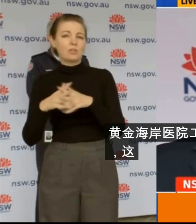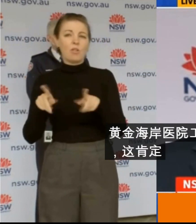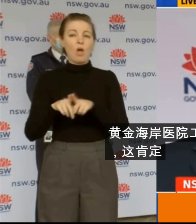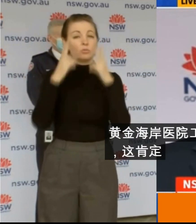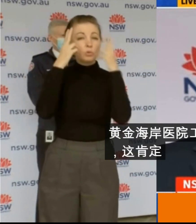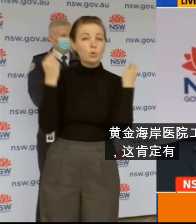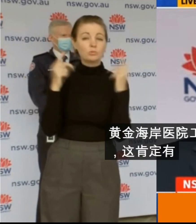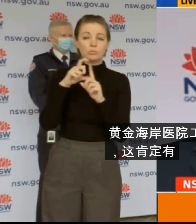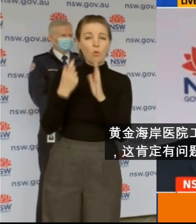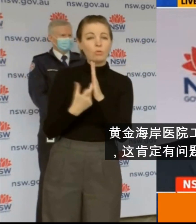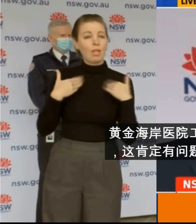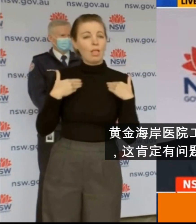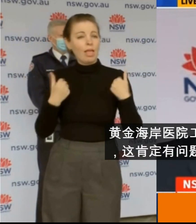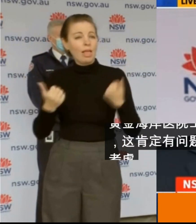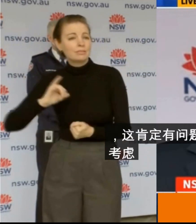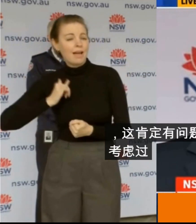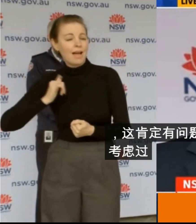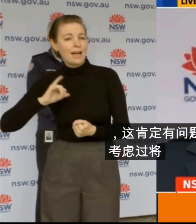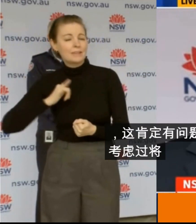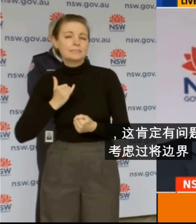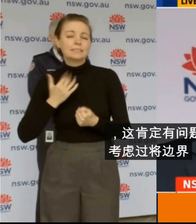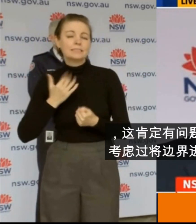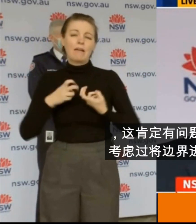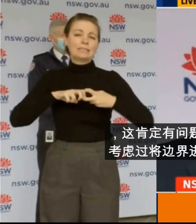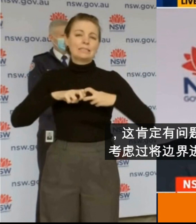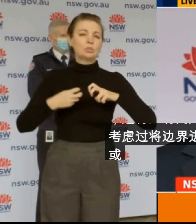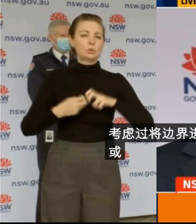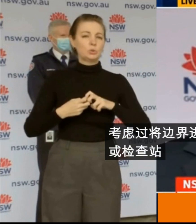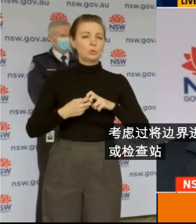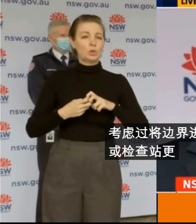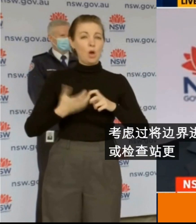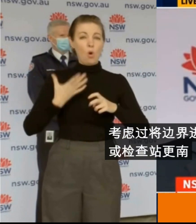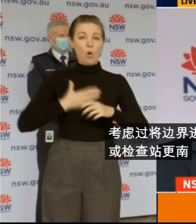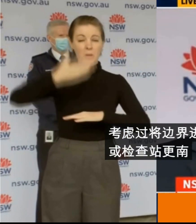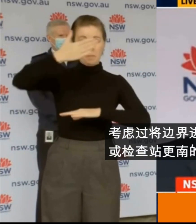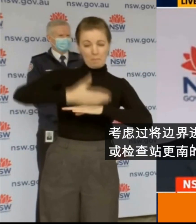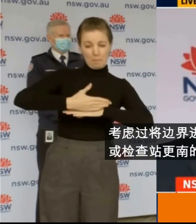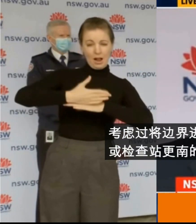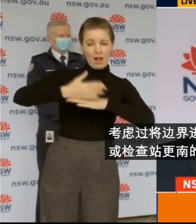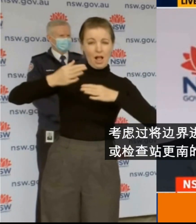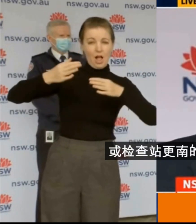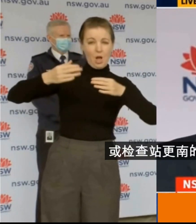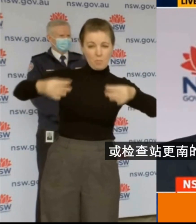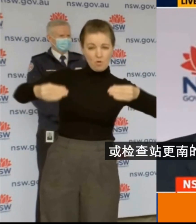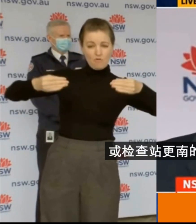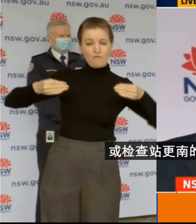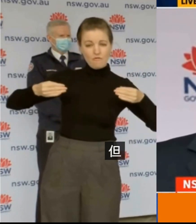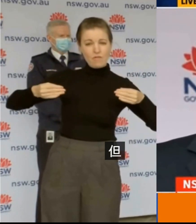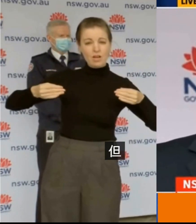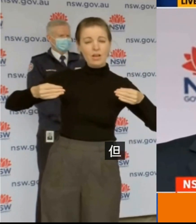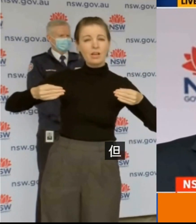it's certainly problematic. The issue of moving the border further, or the checkpoints further south, has been looked